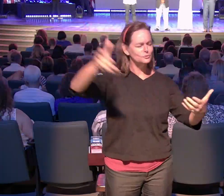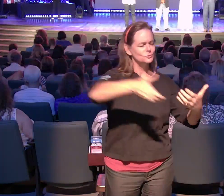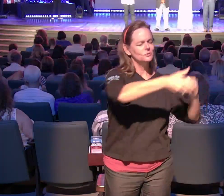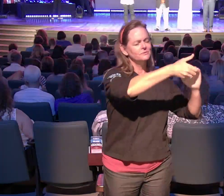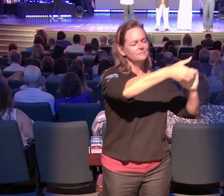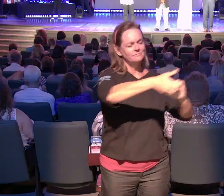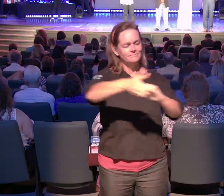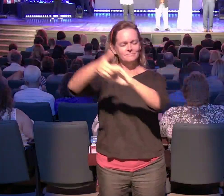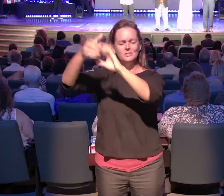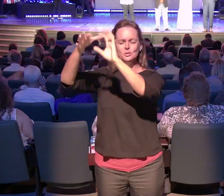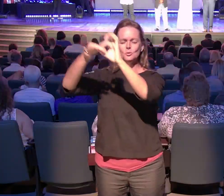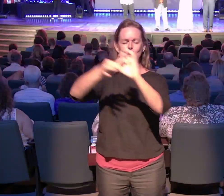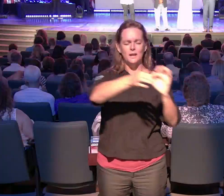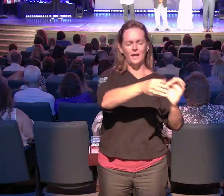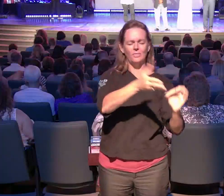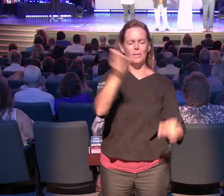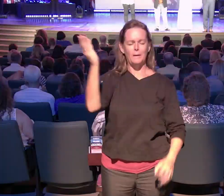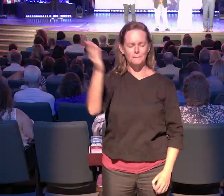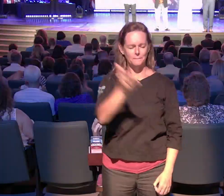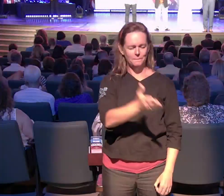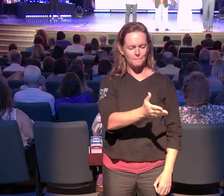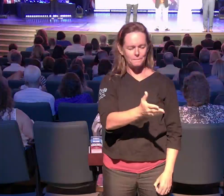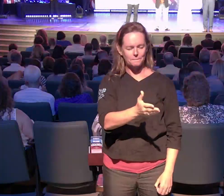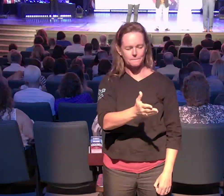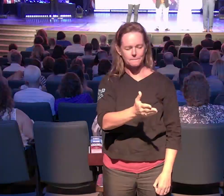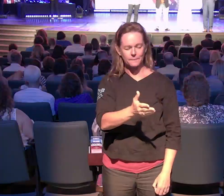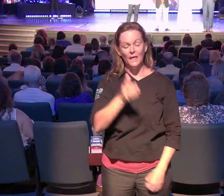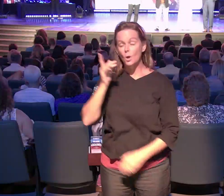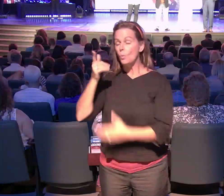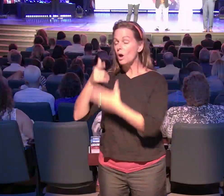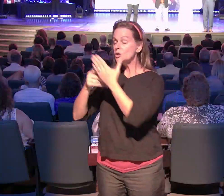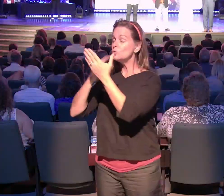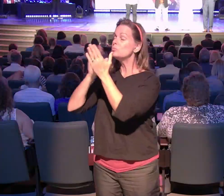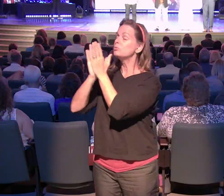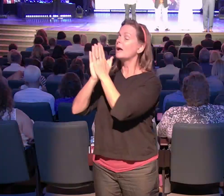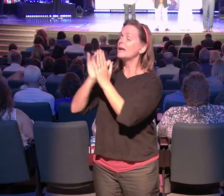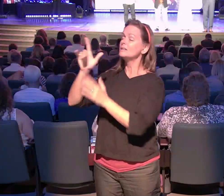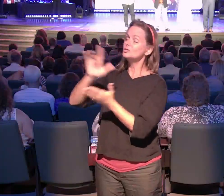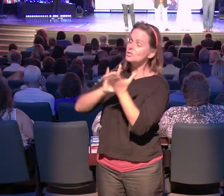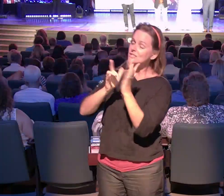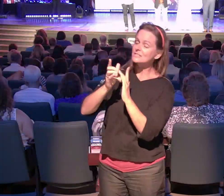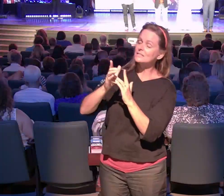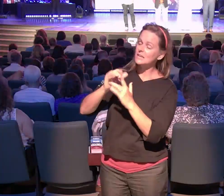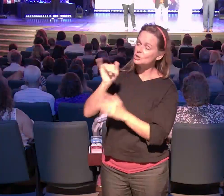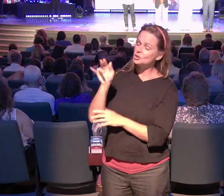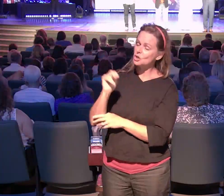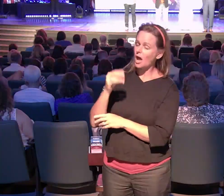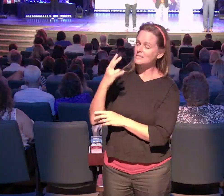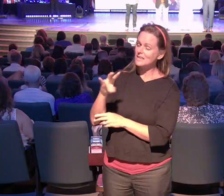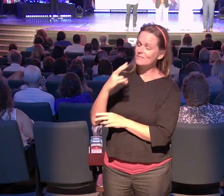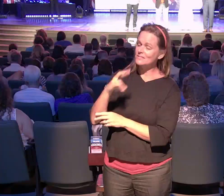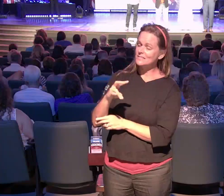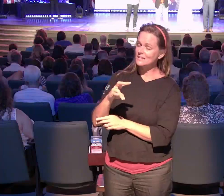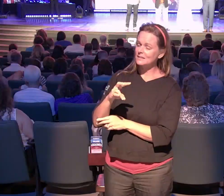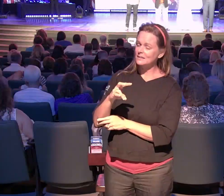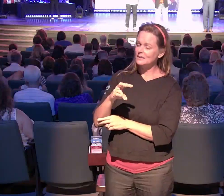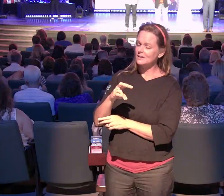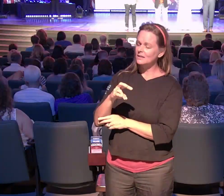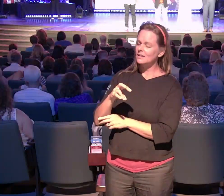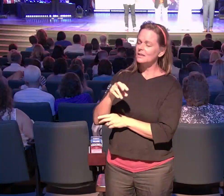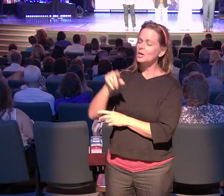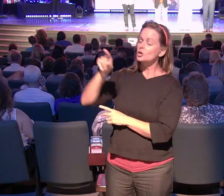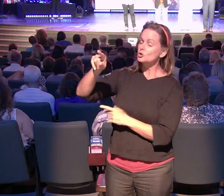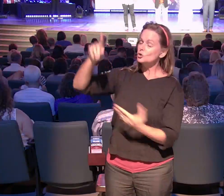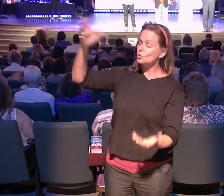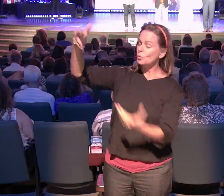an answer to your prayer. Jesus, the prayer that you prayed to your Heavenly Father in John 17, that we would be one as you and